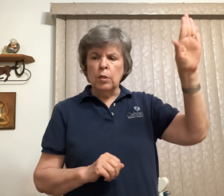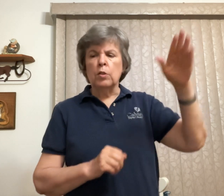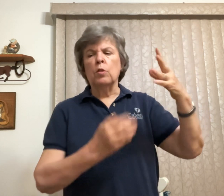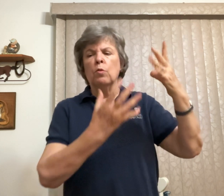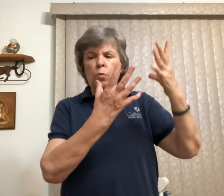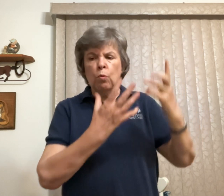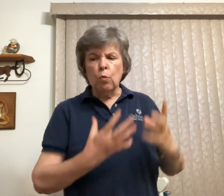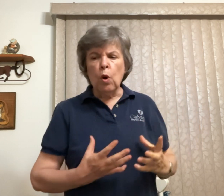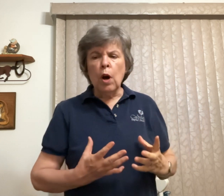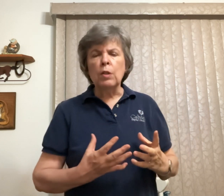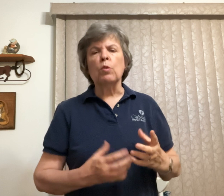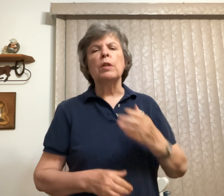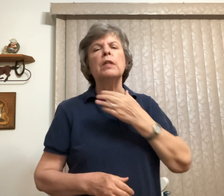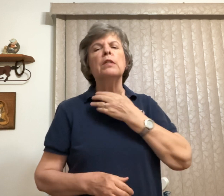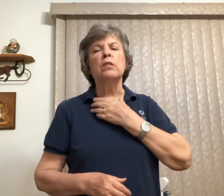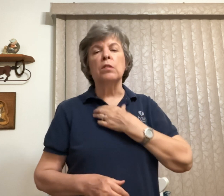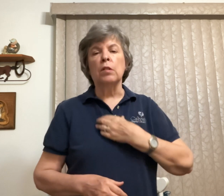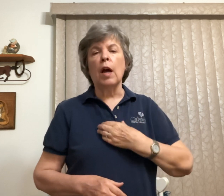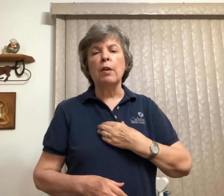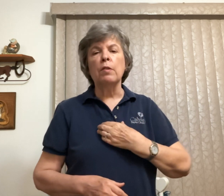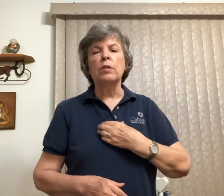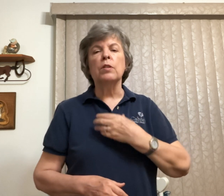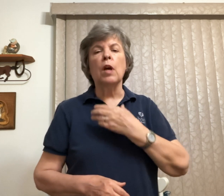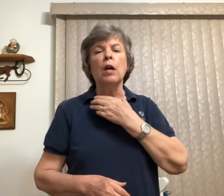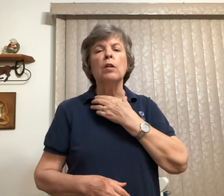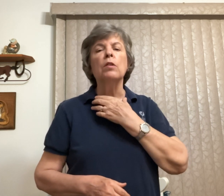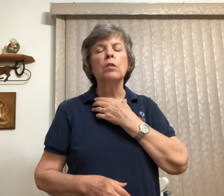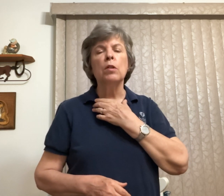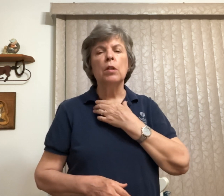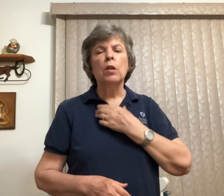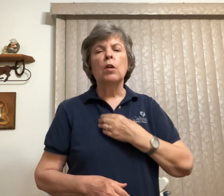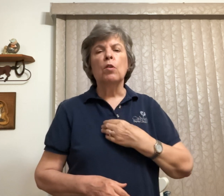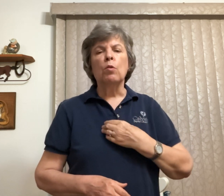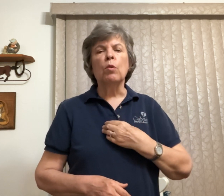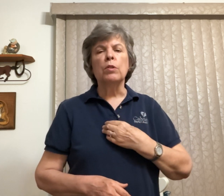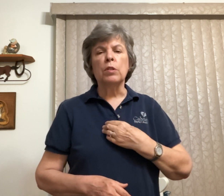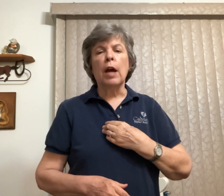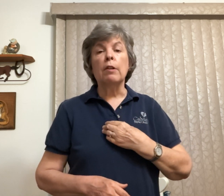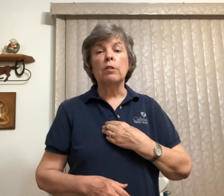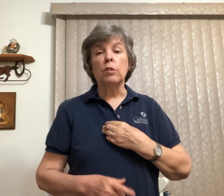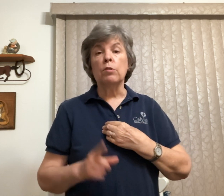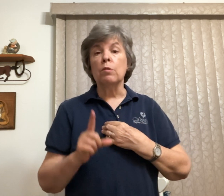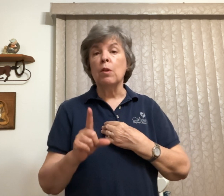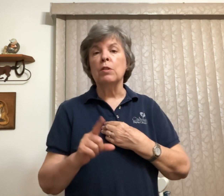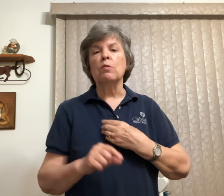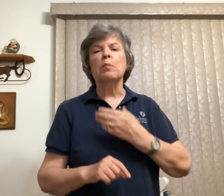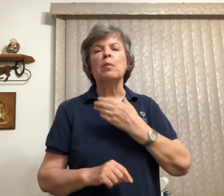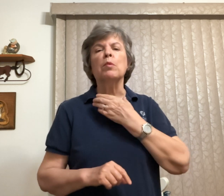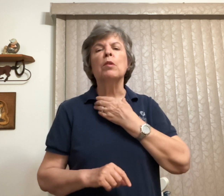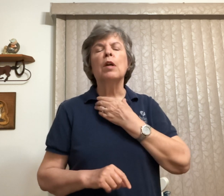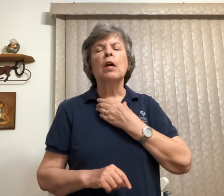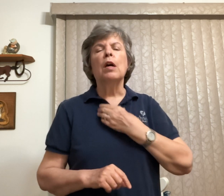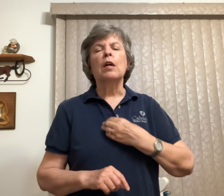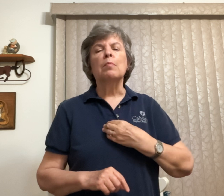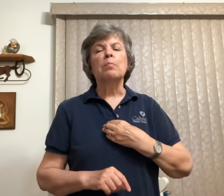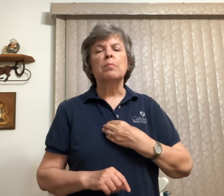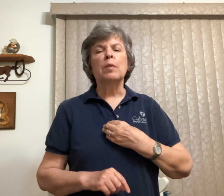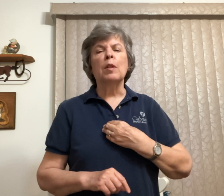his want or his desire. This is hunger or desire. Just do it once, remember. Come